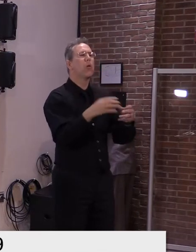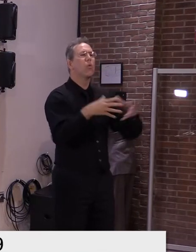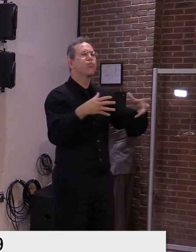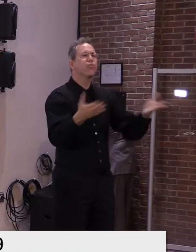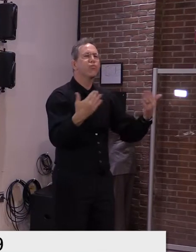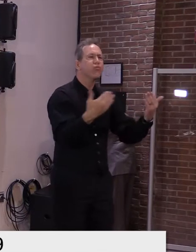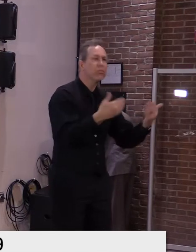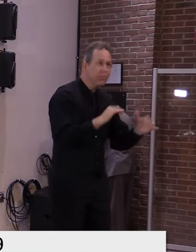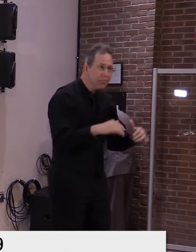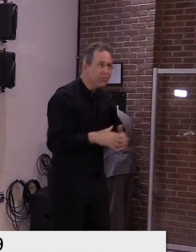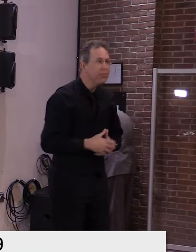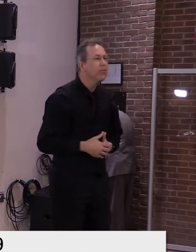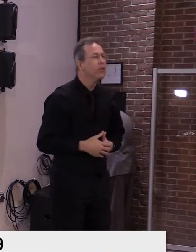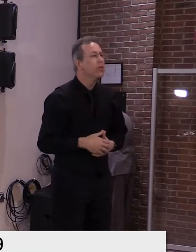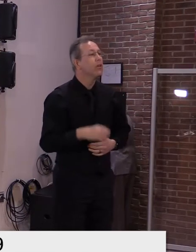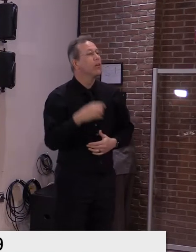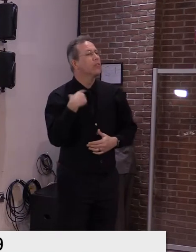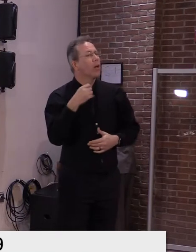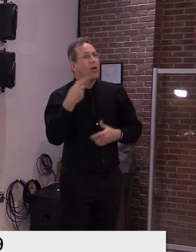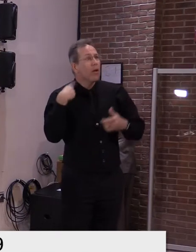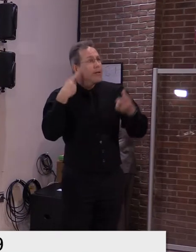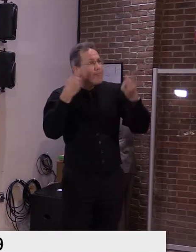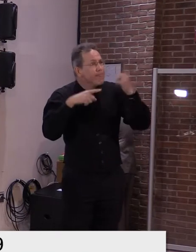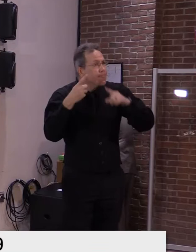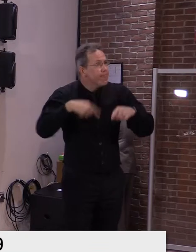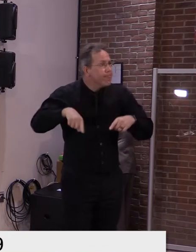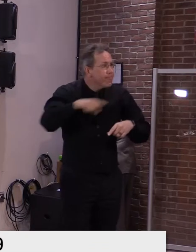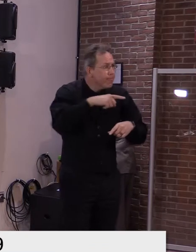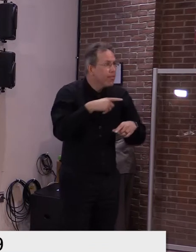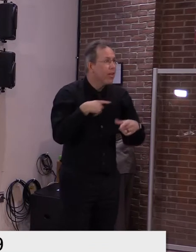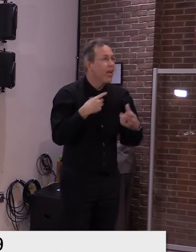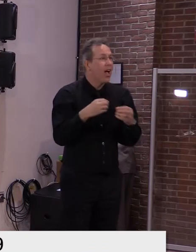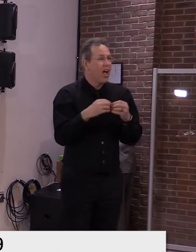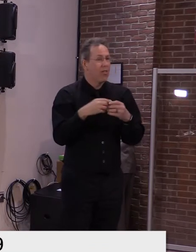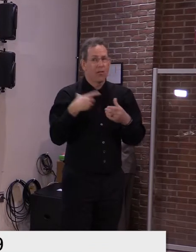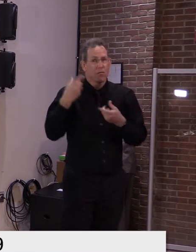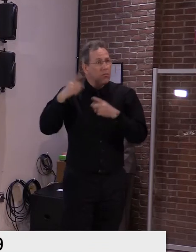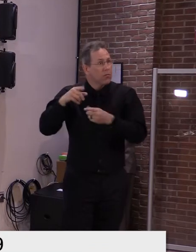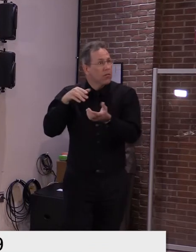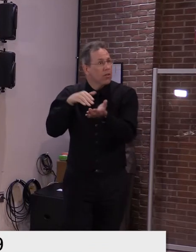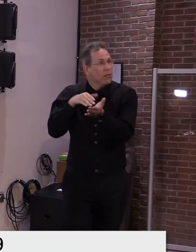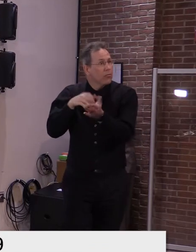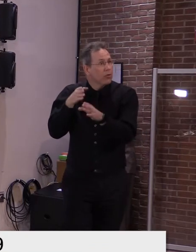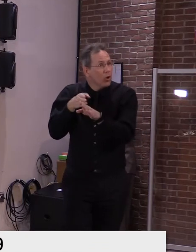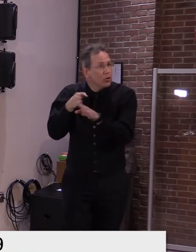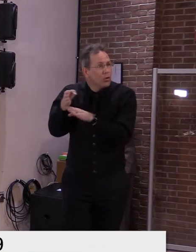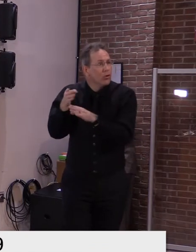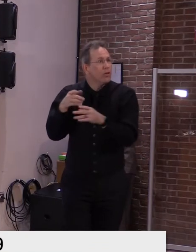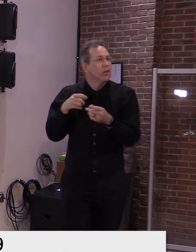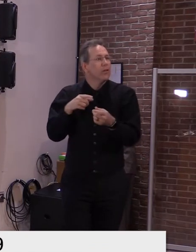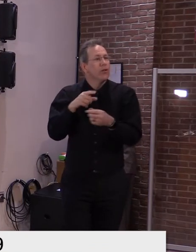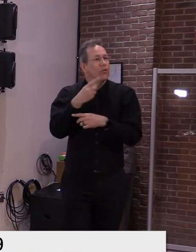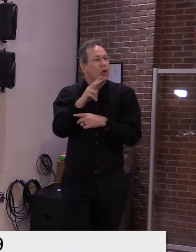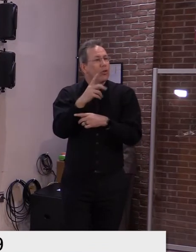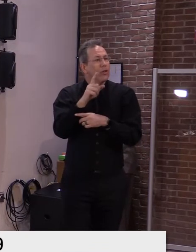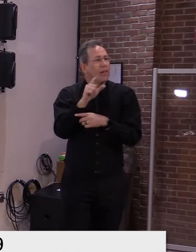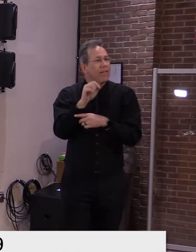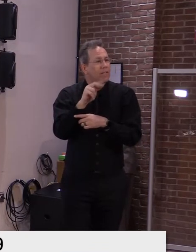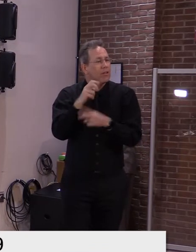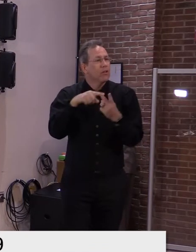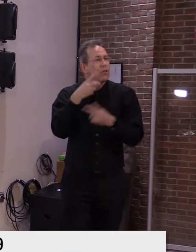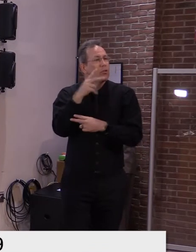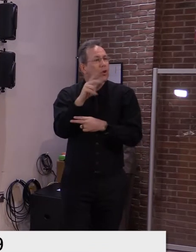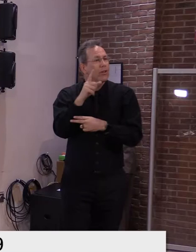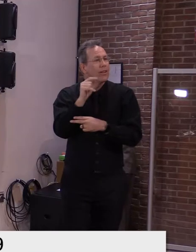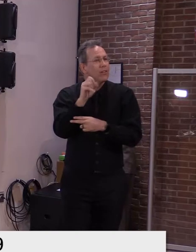from our health experts, Dr. Levine and Dr. Kelso. So in the next 10 days, we'll detail the